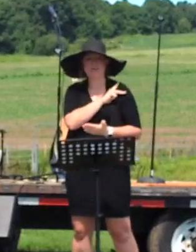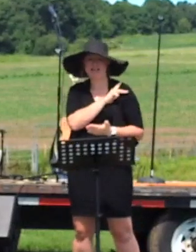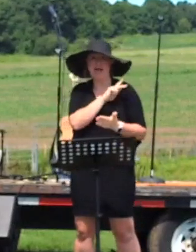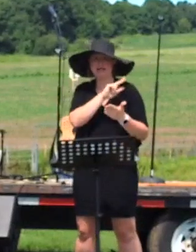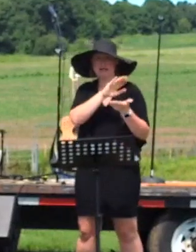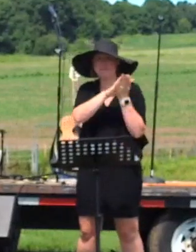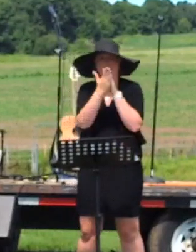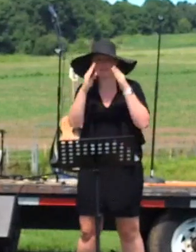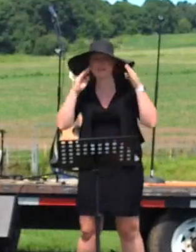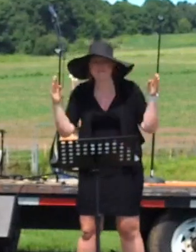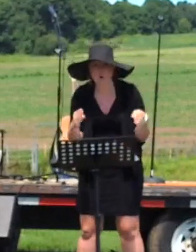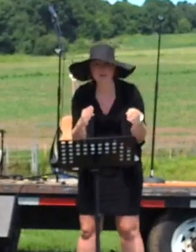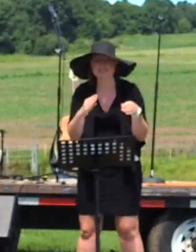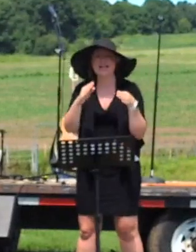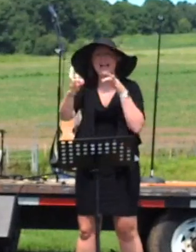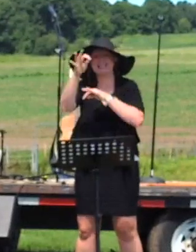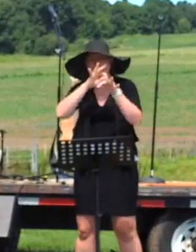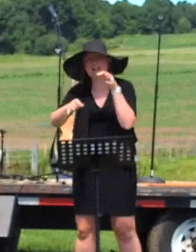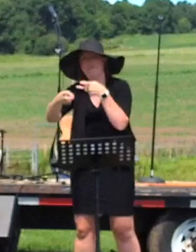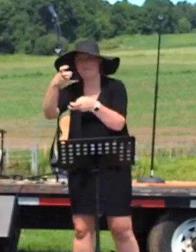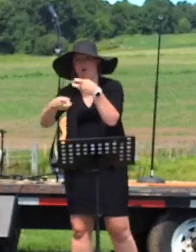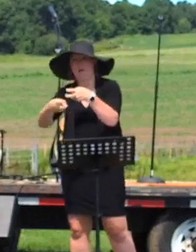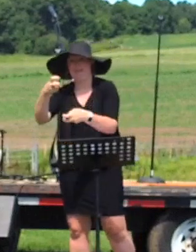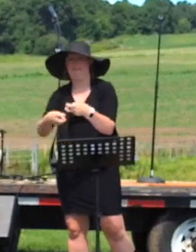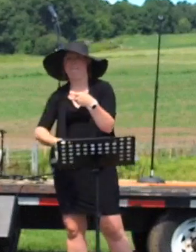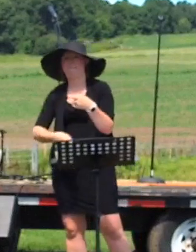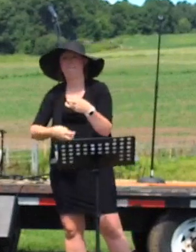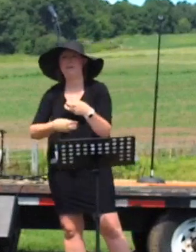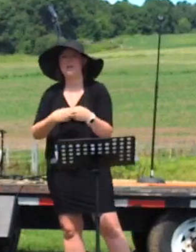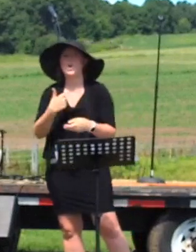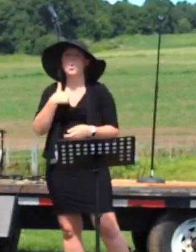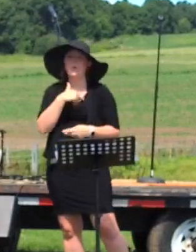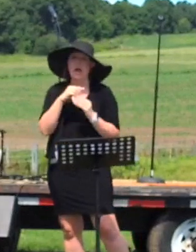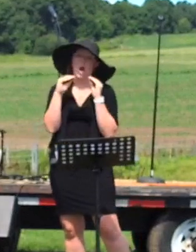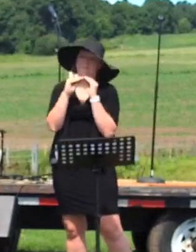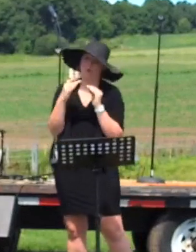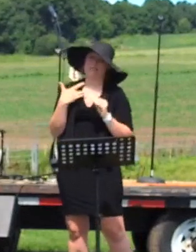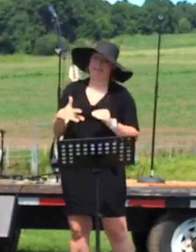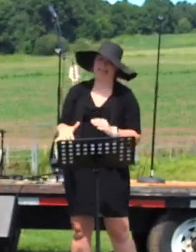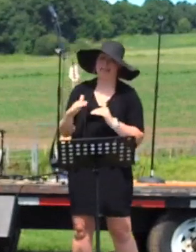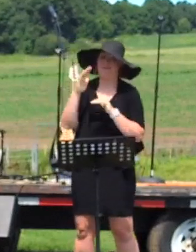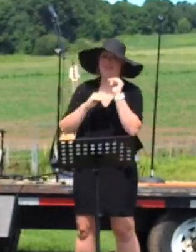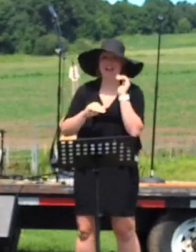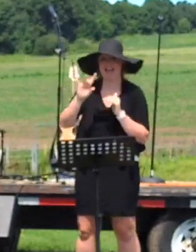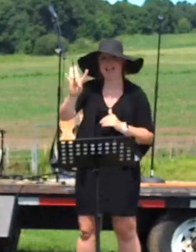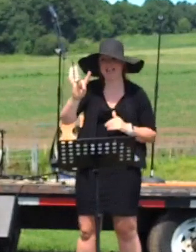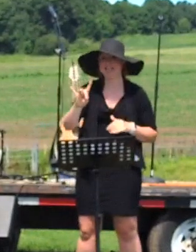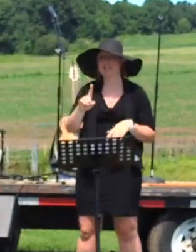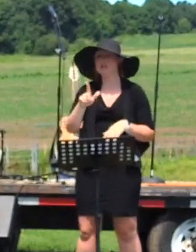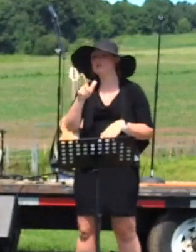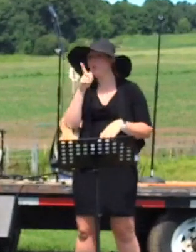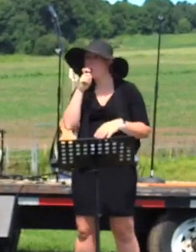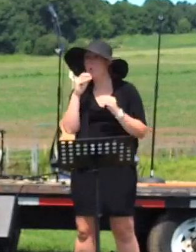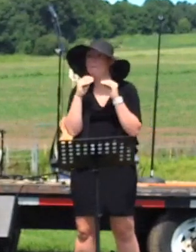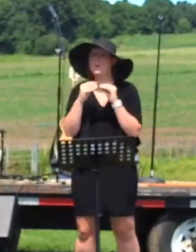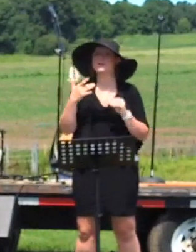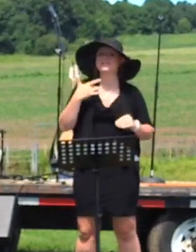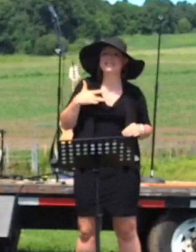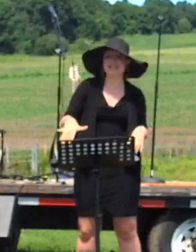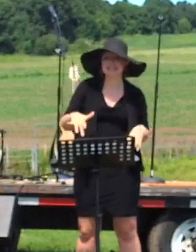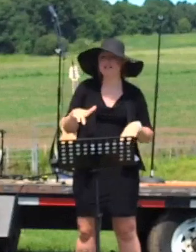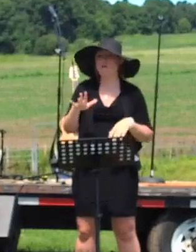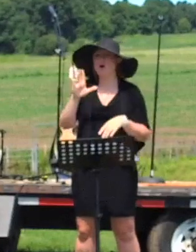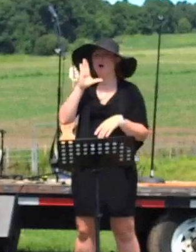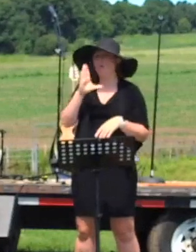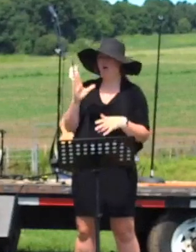Those of us who are perhaps a little bit more sensitive, and we're all more sensitive than eights, okay? So those of us who may be a little bit more sensitive are